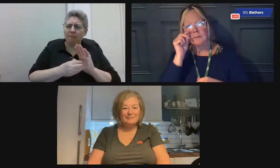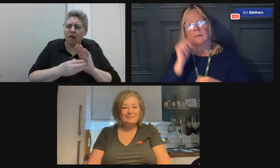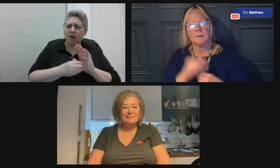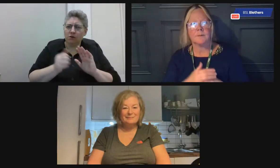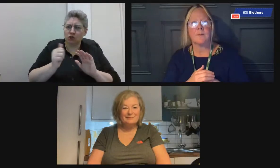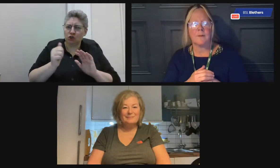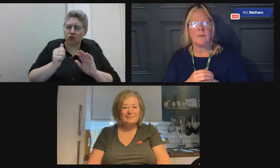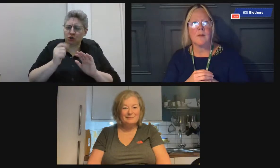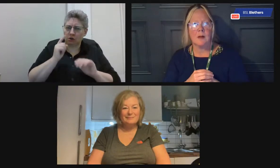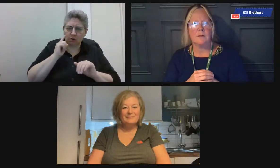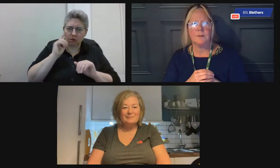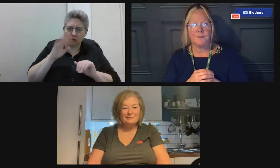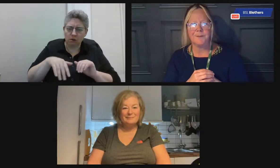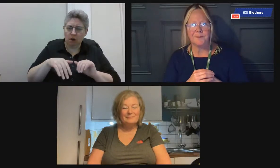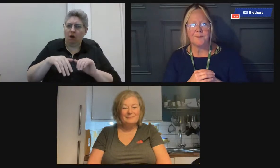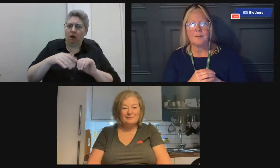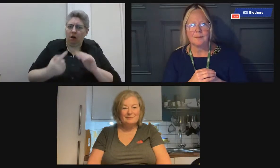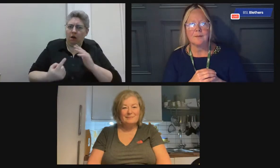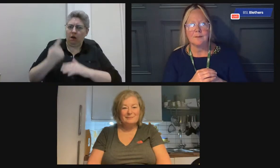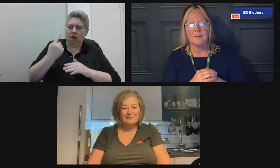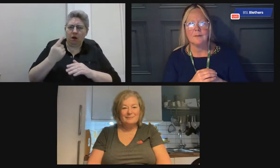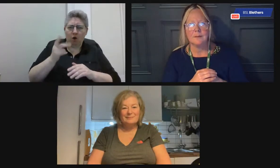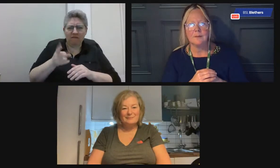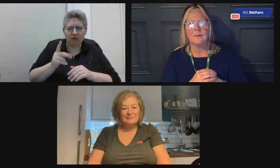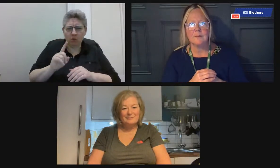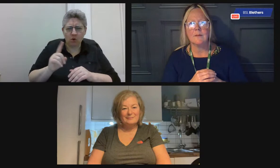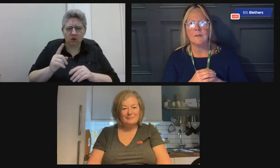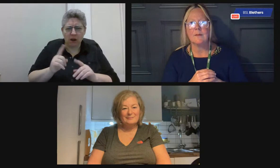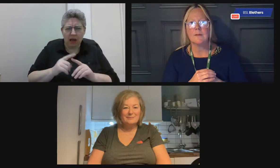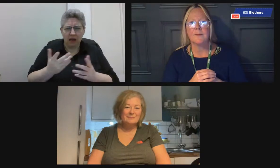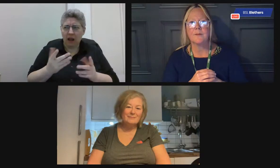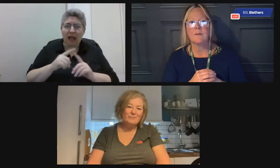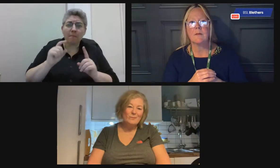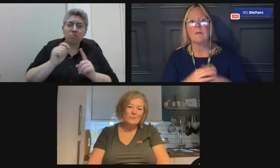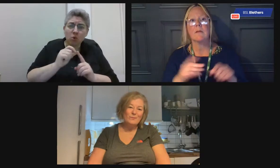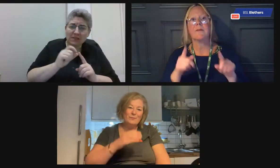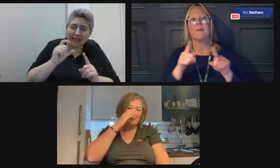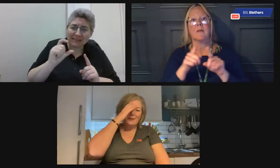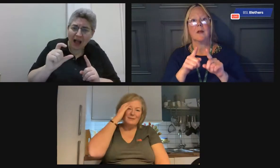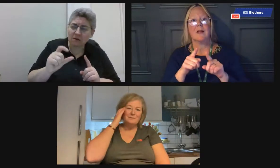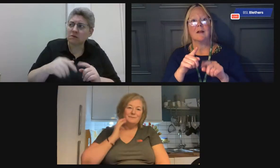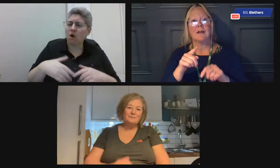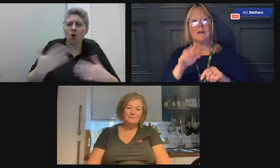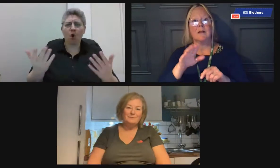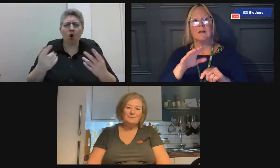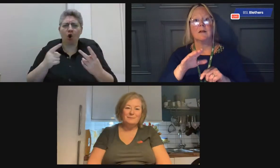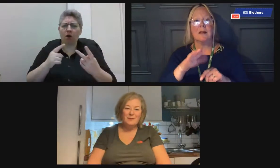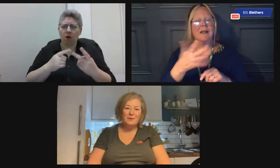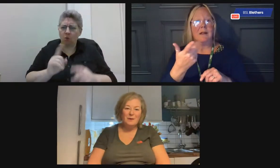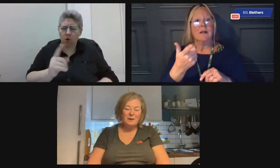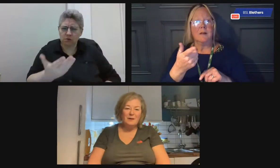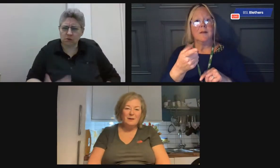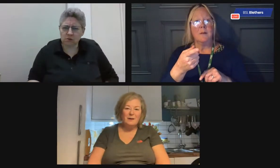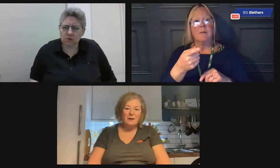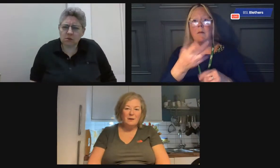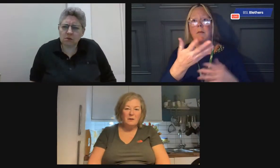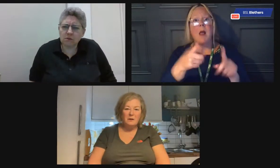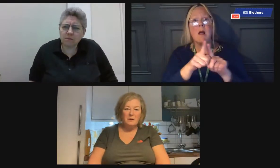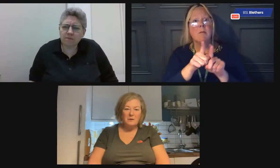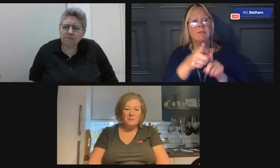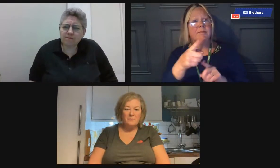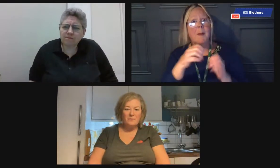no symptoms. Is there any symptoms or things that we should not ignore, or